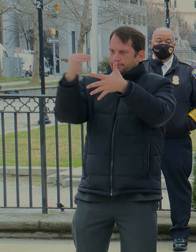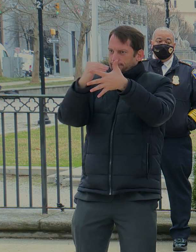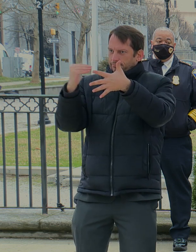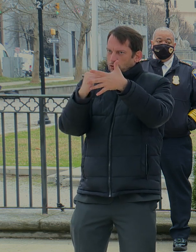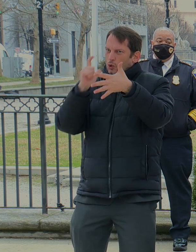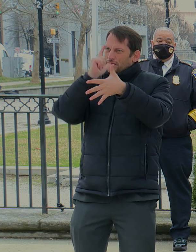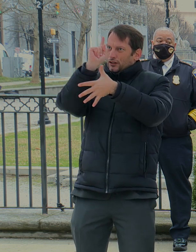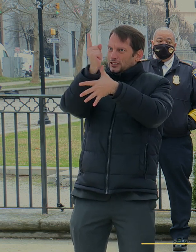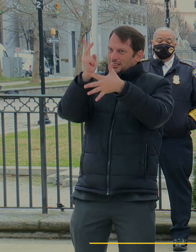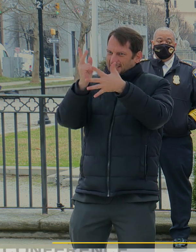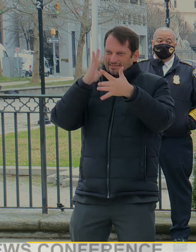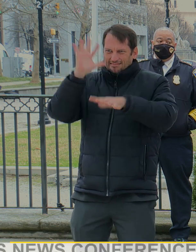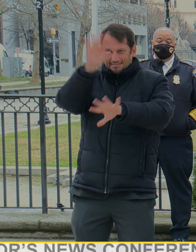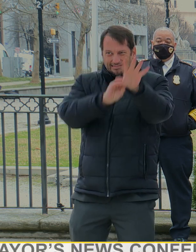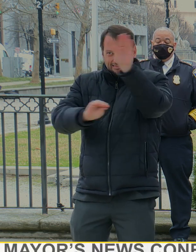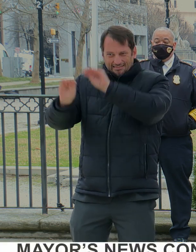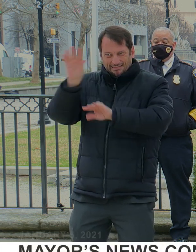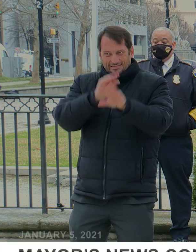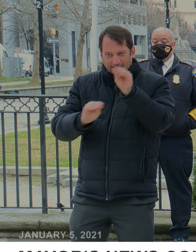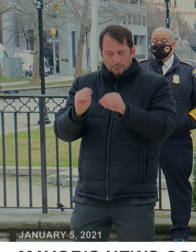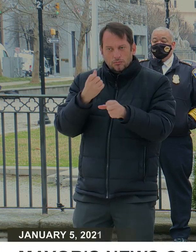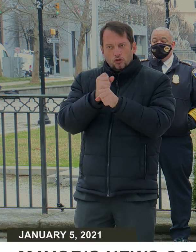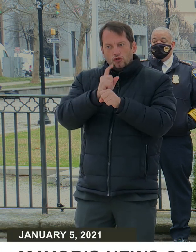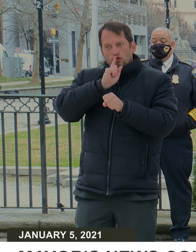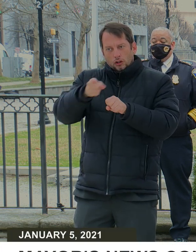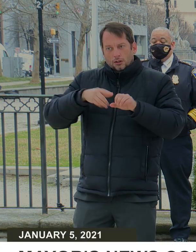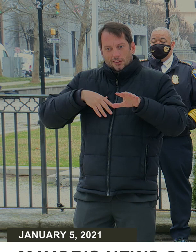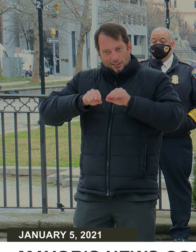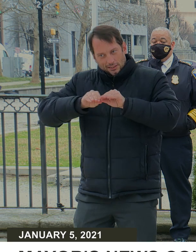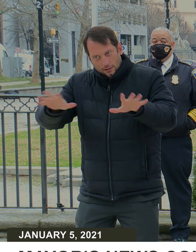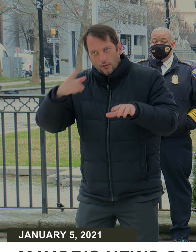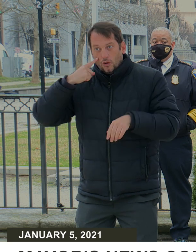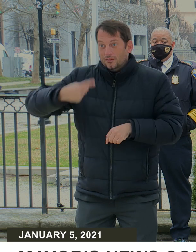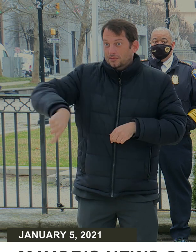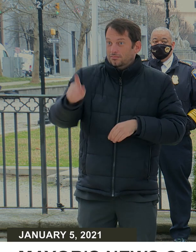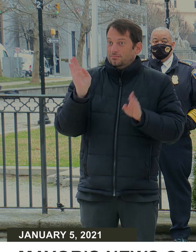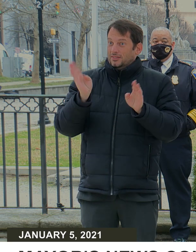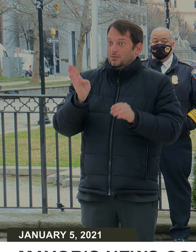more information on these specific tiers, visit